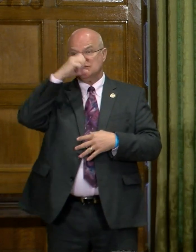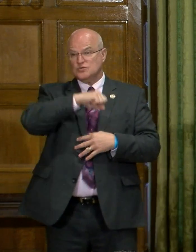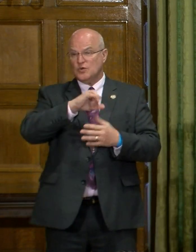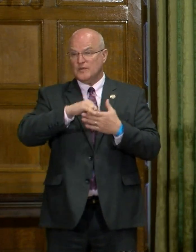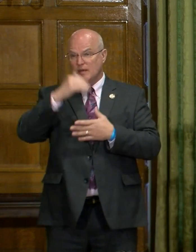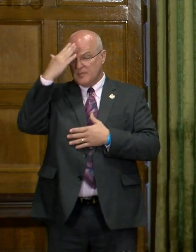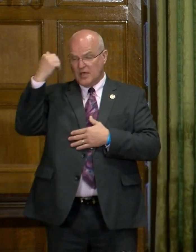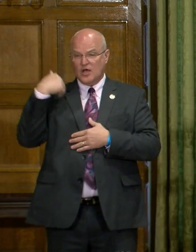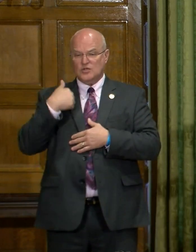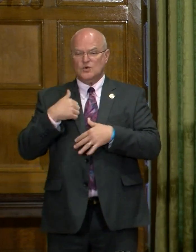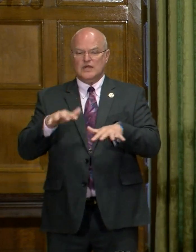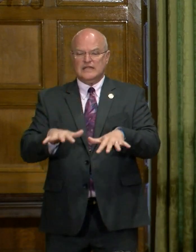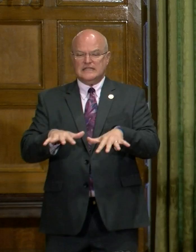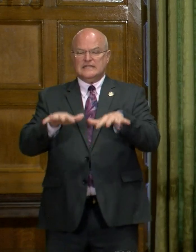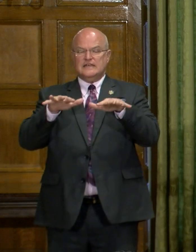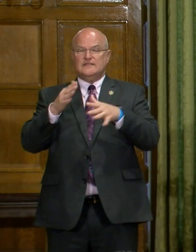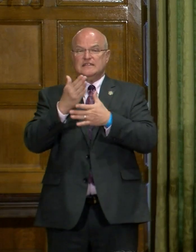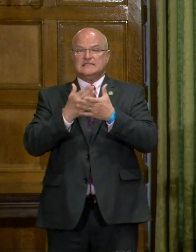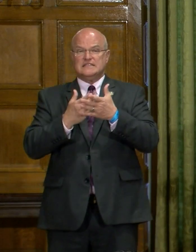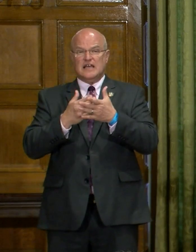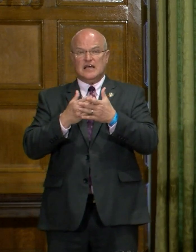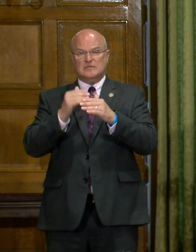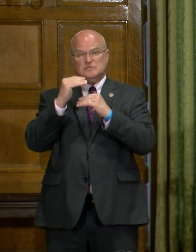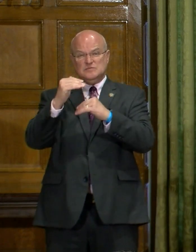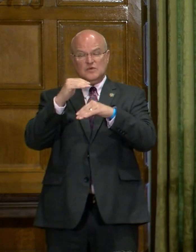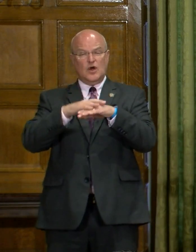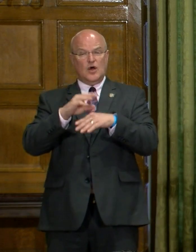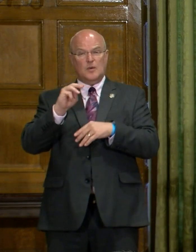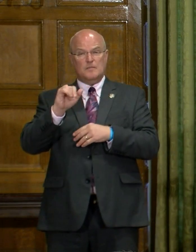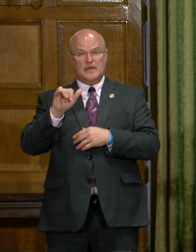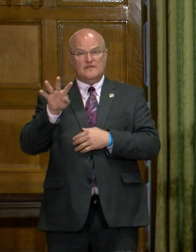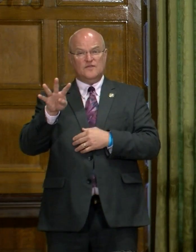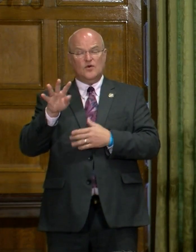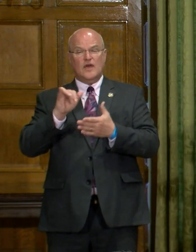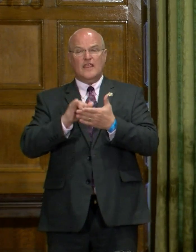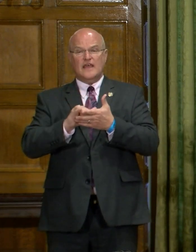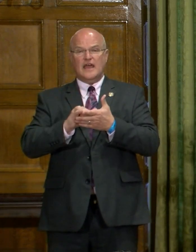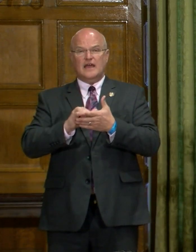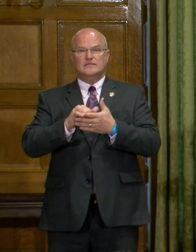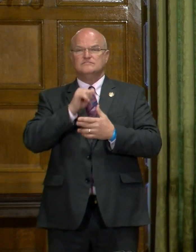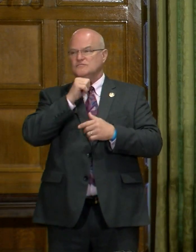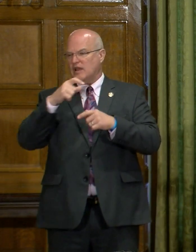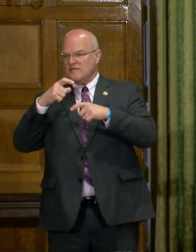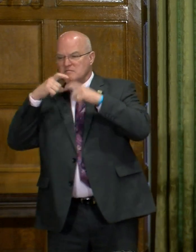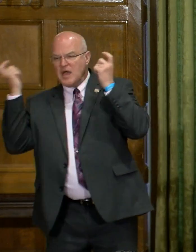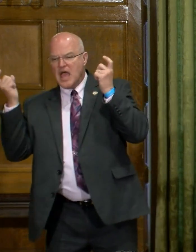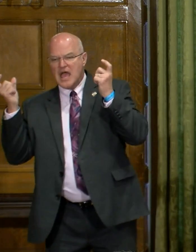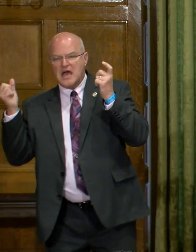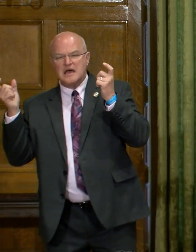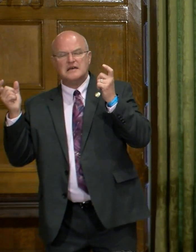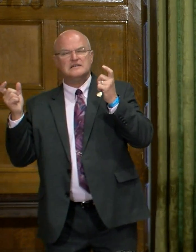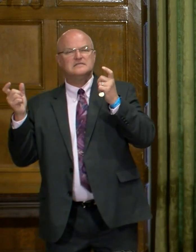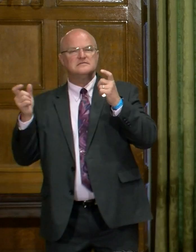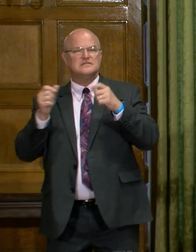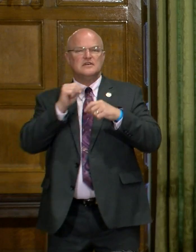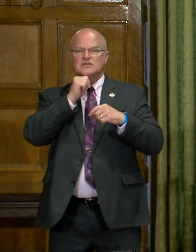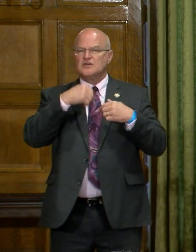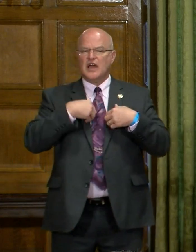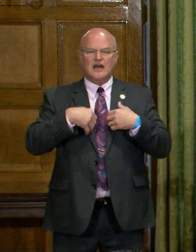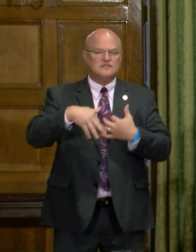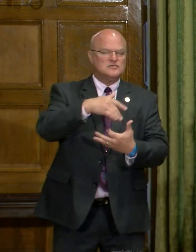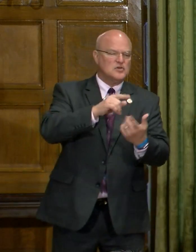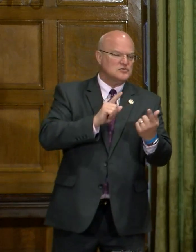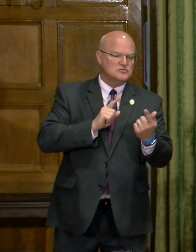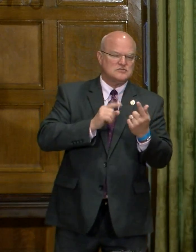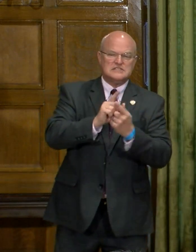that because we're lifting some restrictions on May 4th, that all of a sudden we don't wear masks anymore, we don't have to